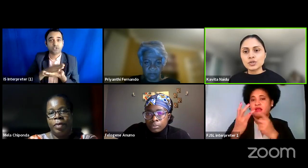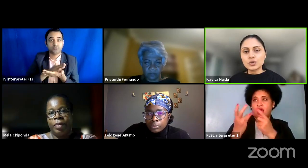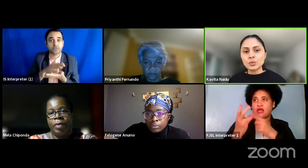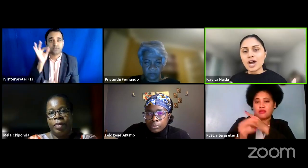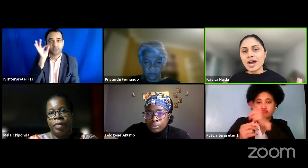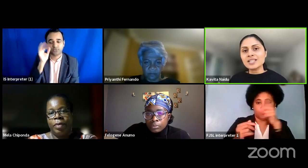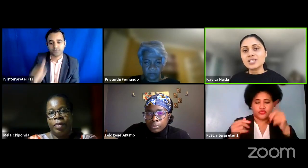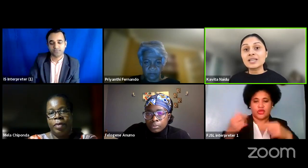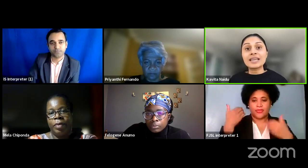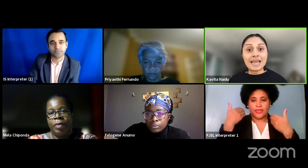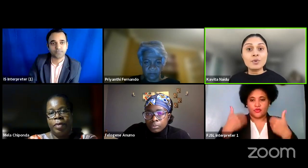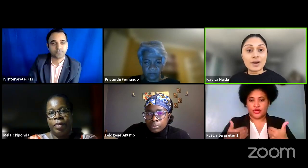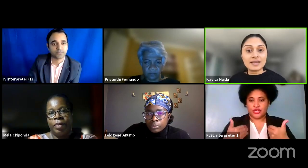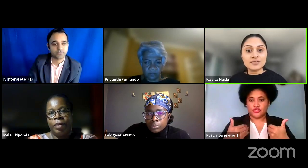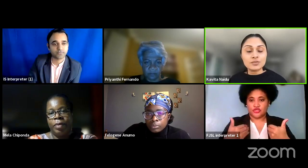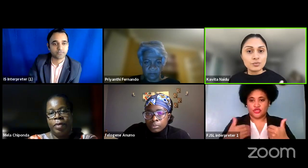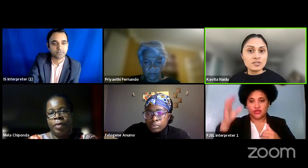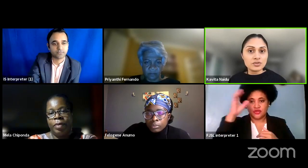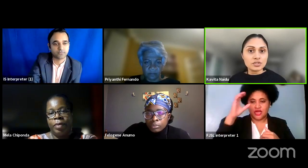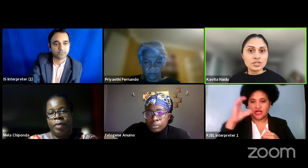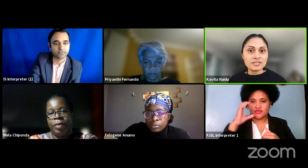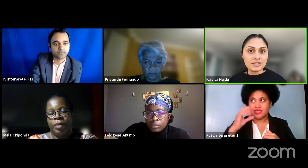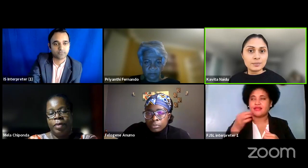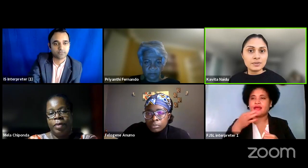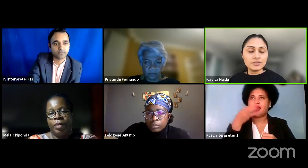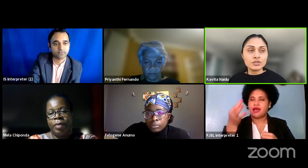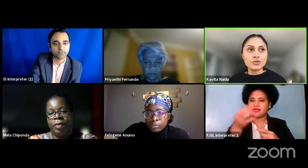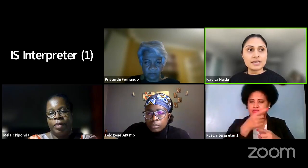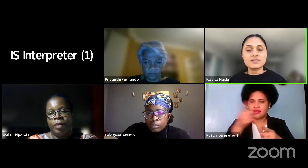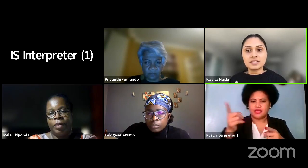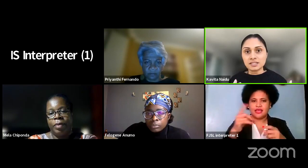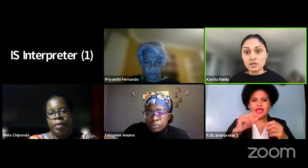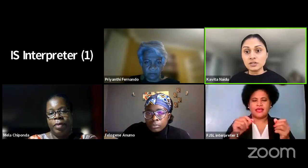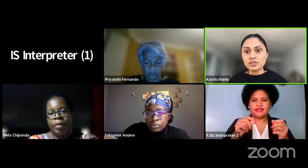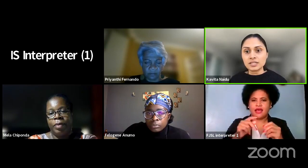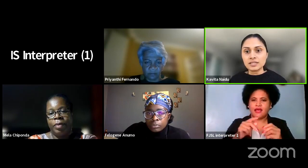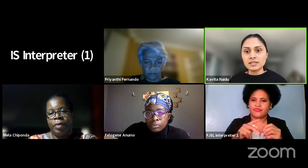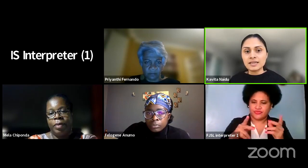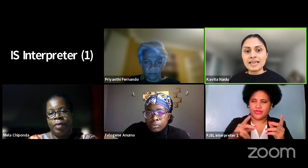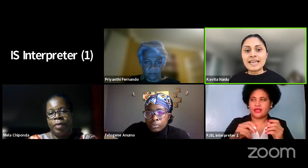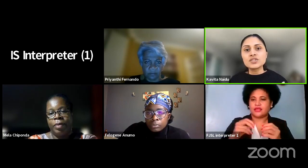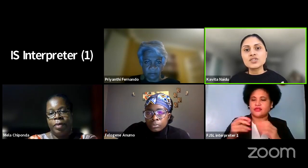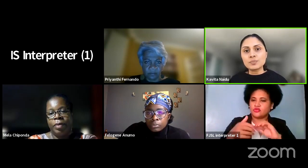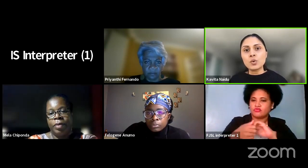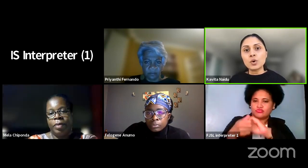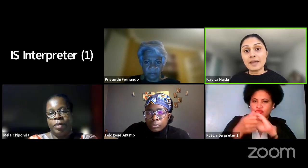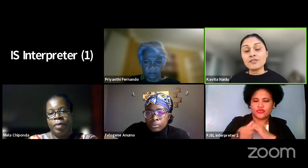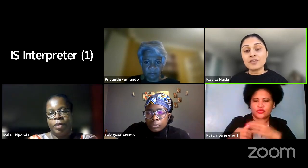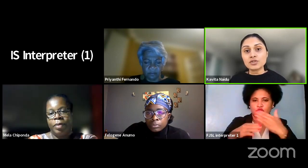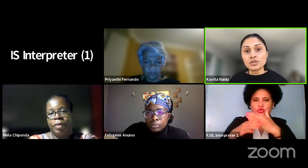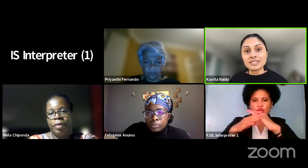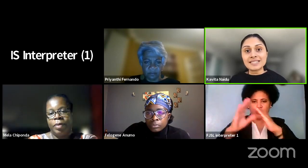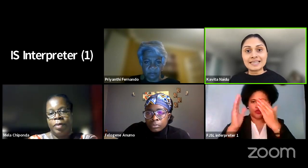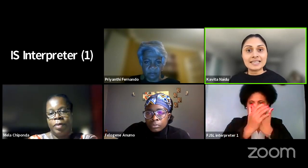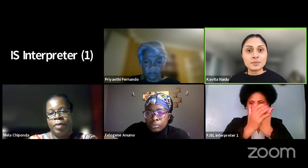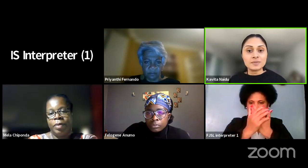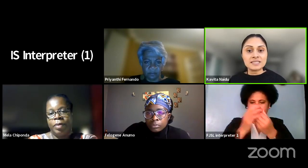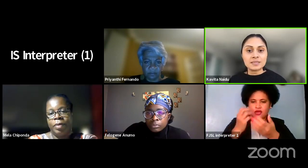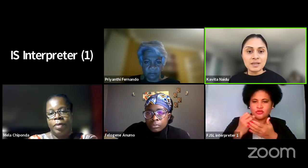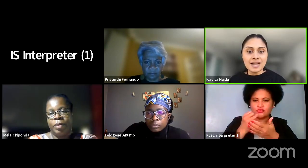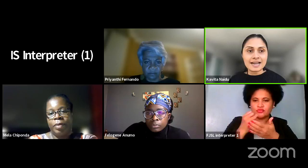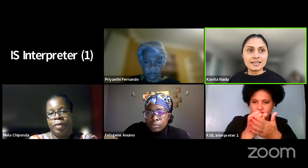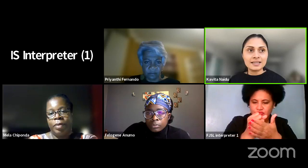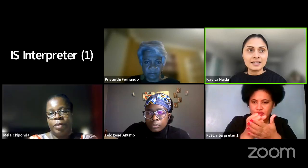pharmaceuticals were asked to collaborate for research and development, to transfer technology, and to support manufacturing scaling up